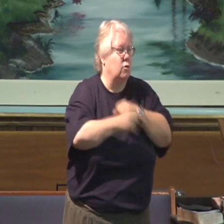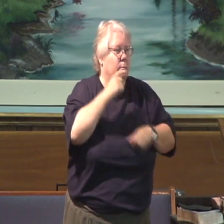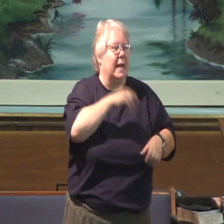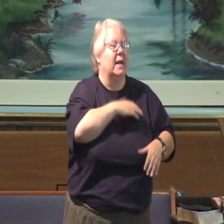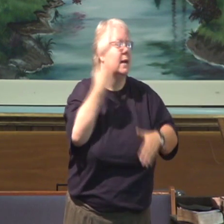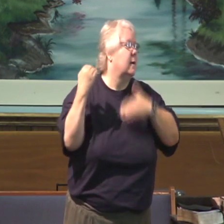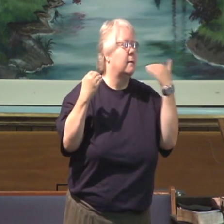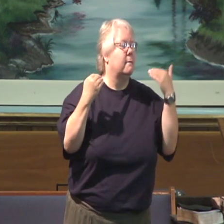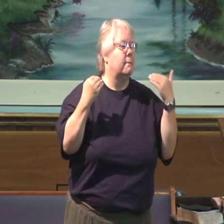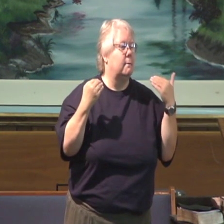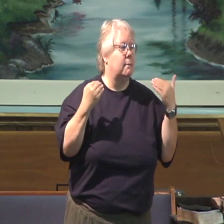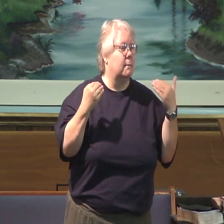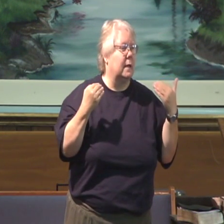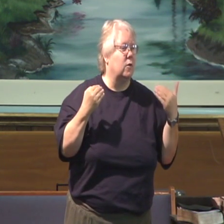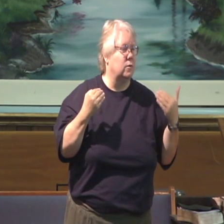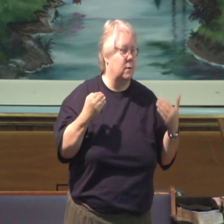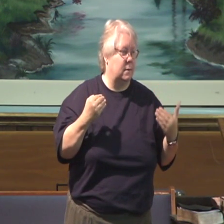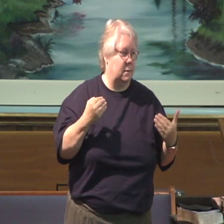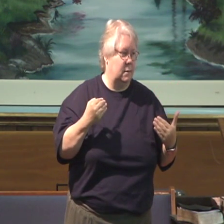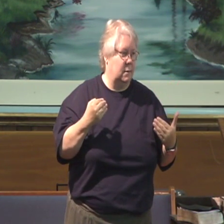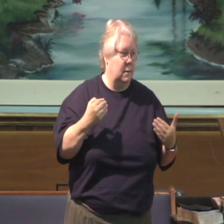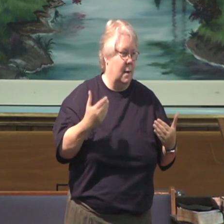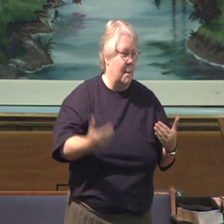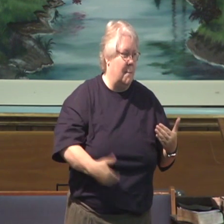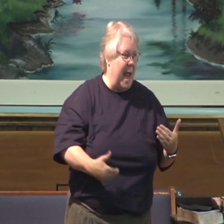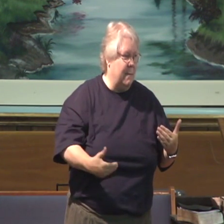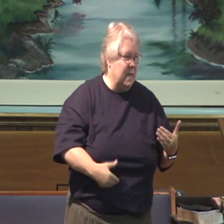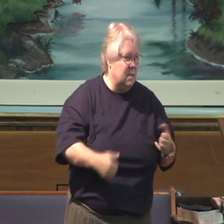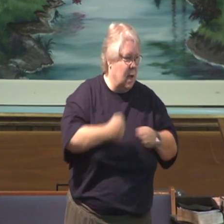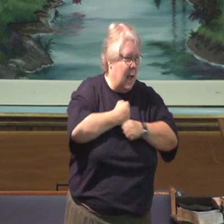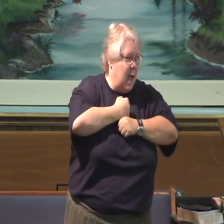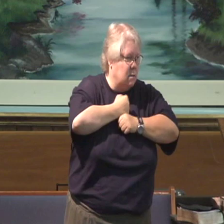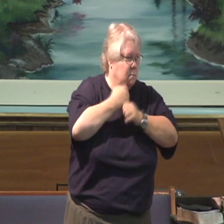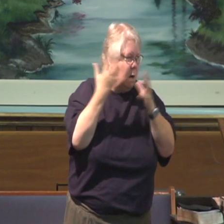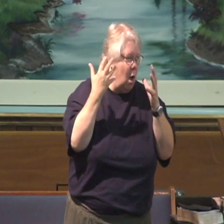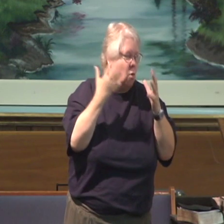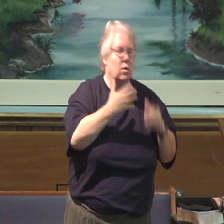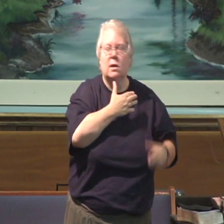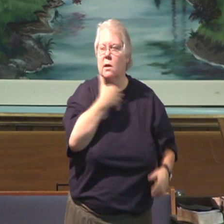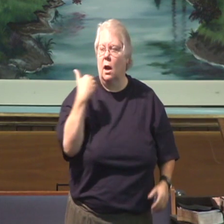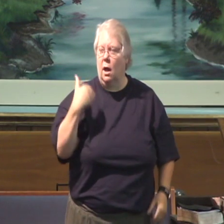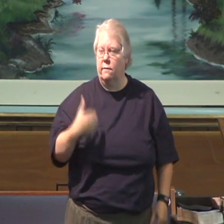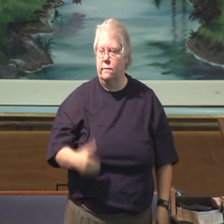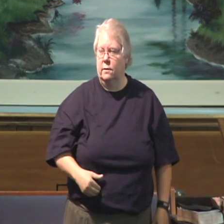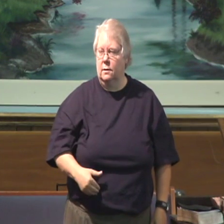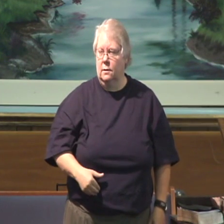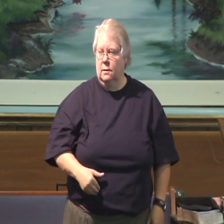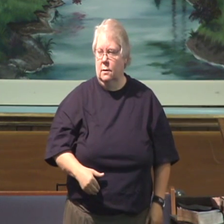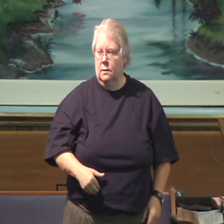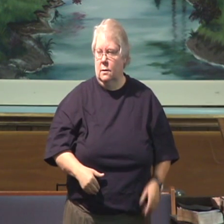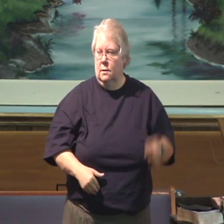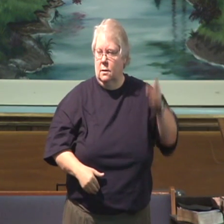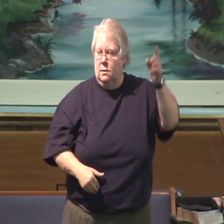countries being killed, babies' heads blown, cut off.